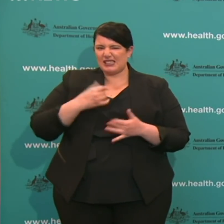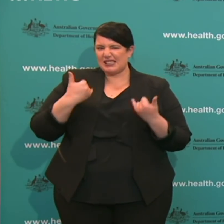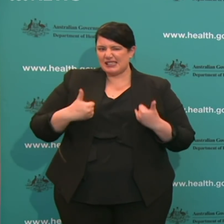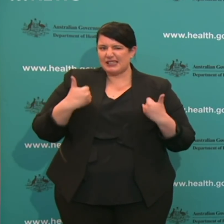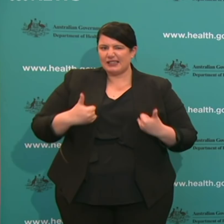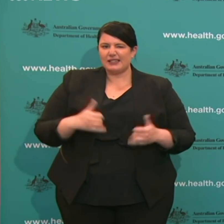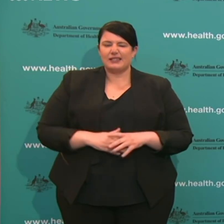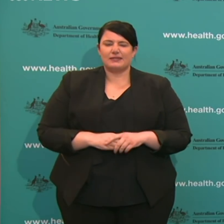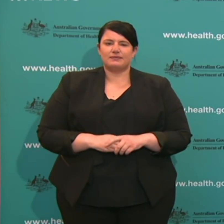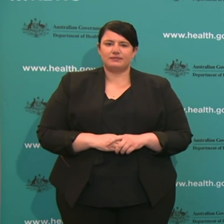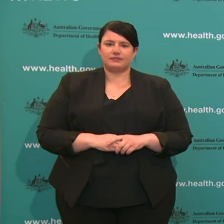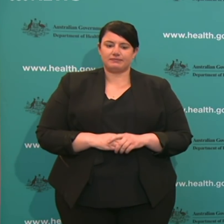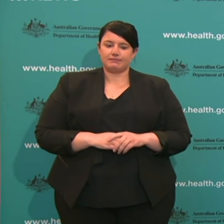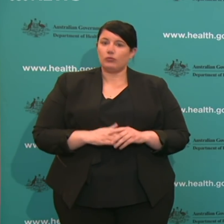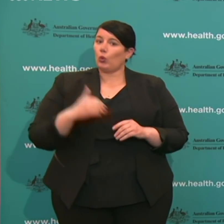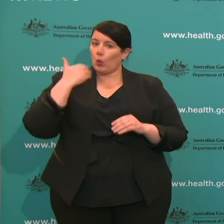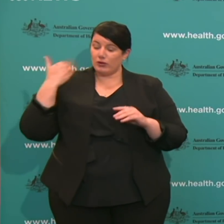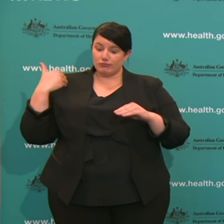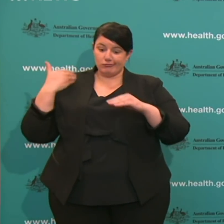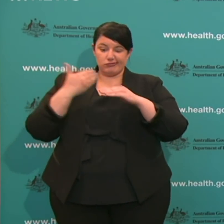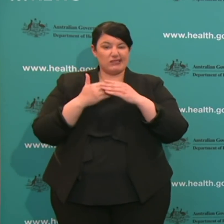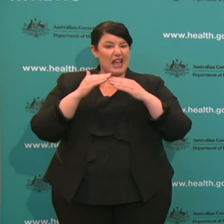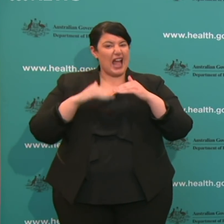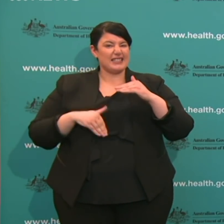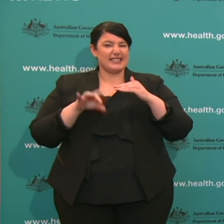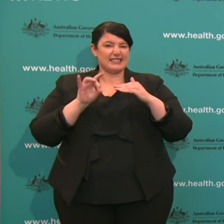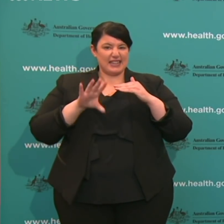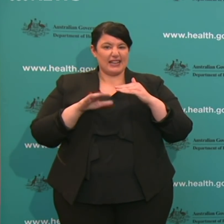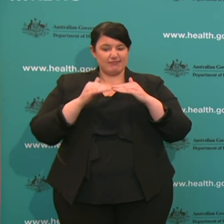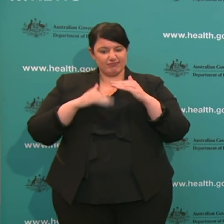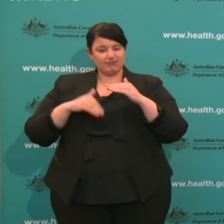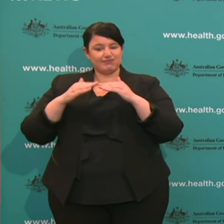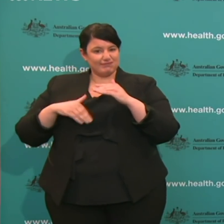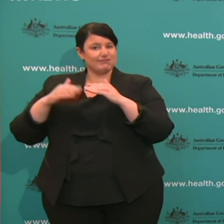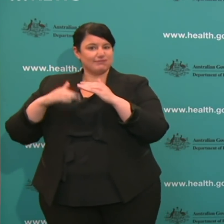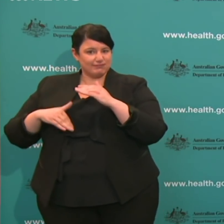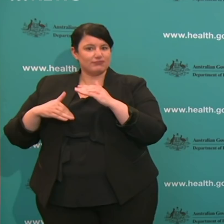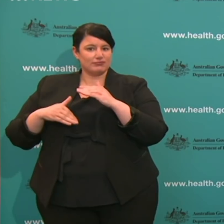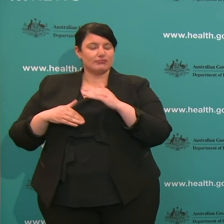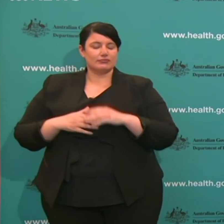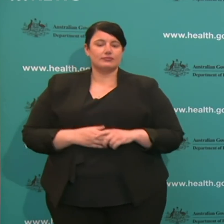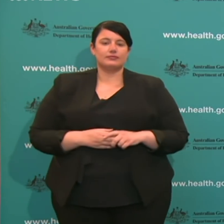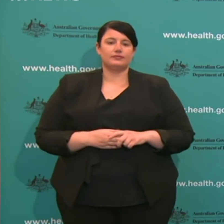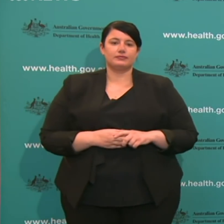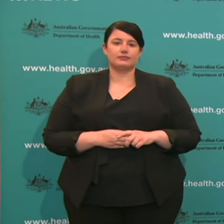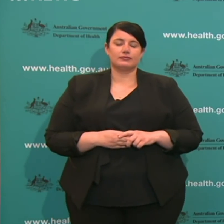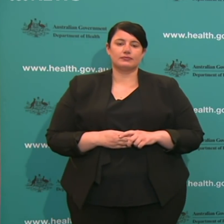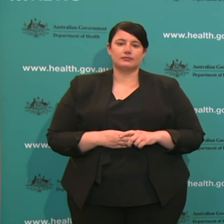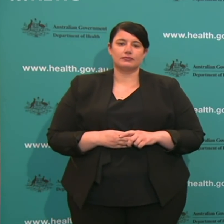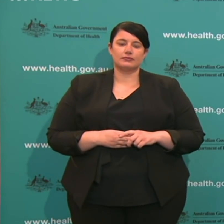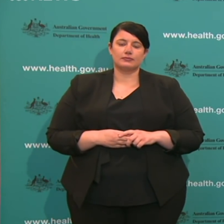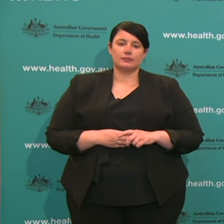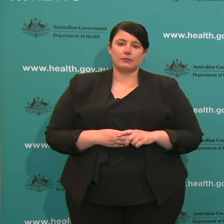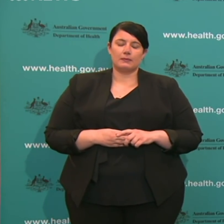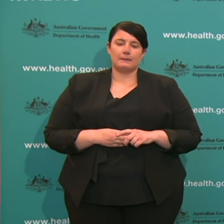10 since the increased numbers of COVID-19 cases in Victoria. What this suggests is that